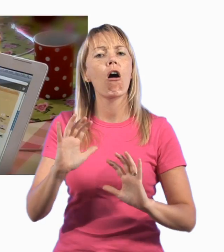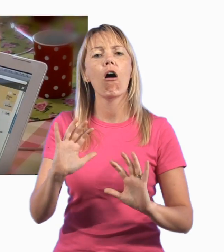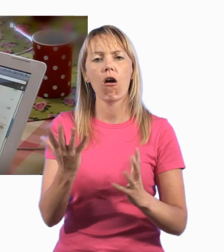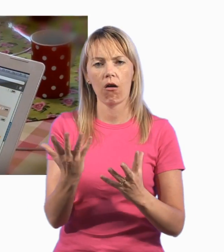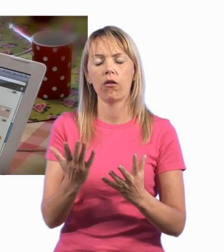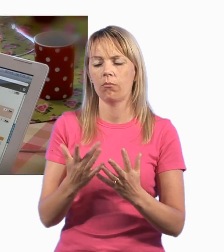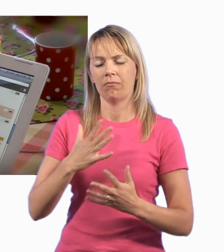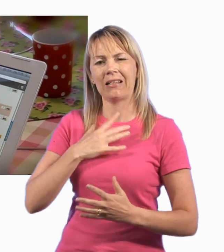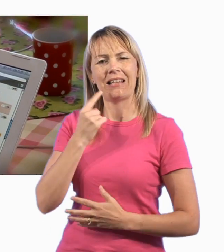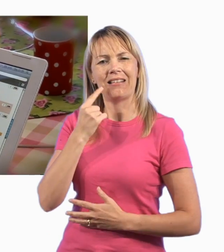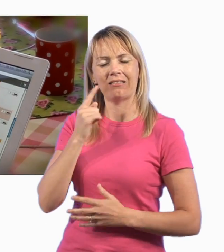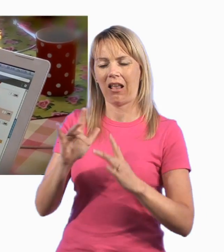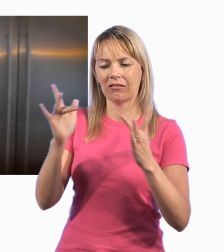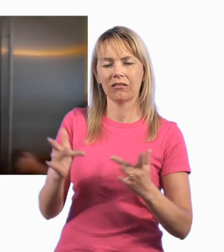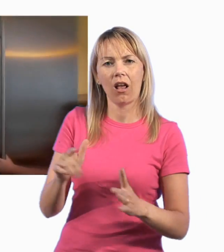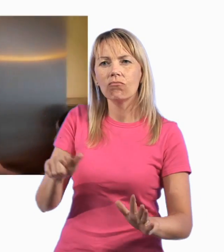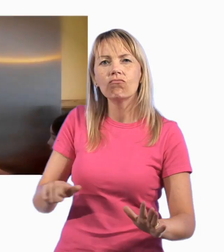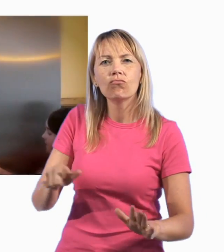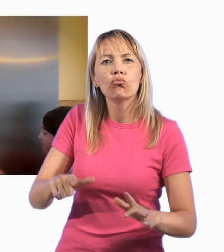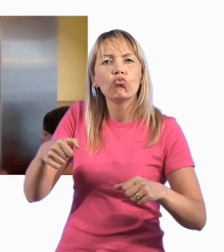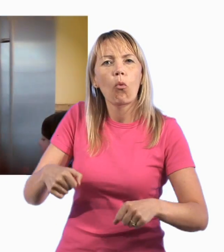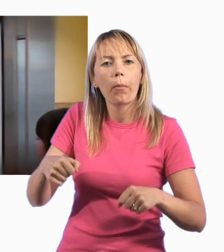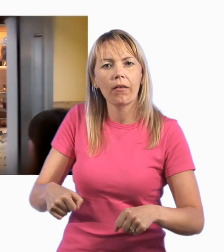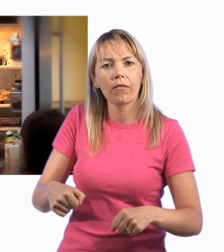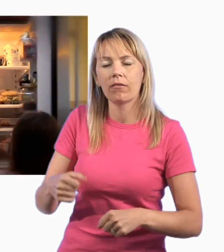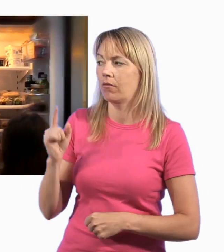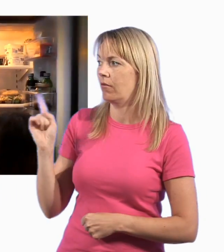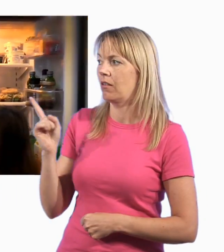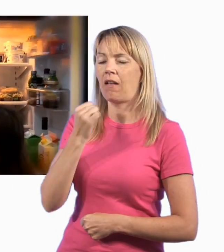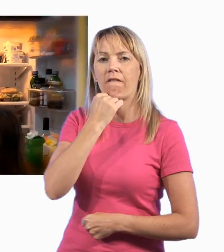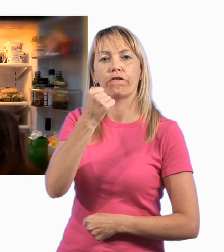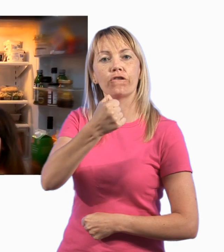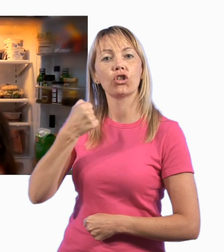lot easier to shop online. And this is my fridge.